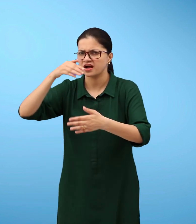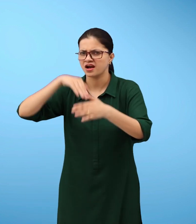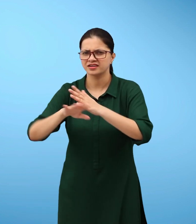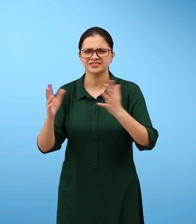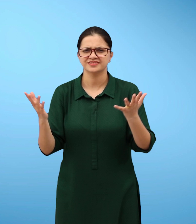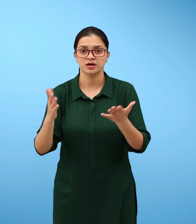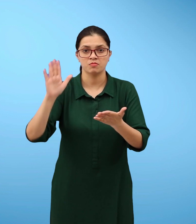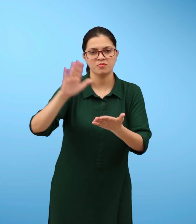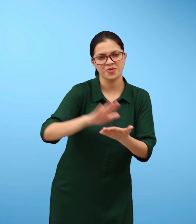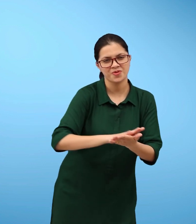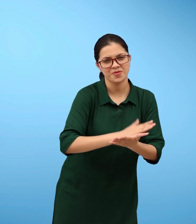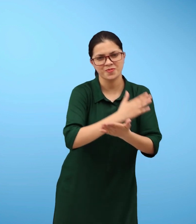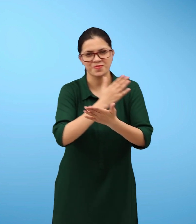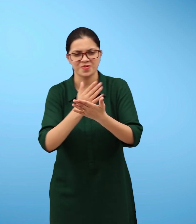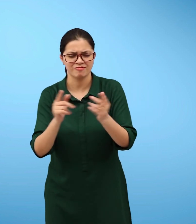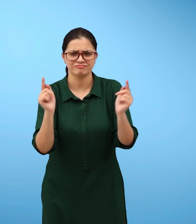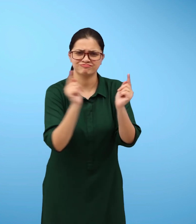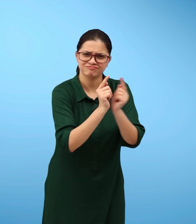composed poems and songs,